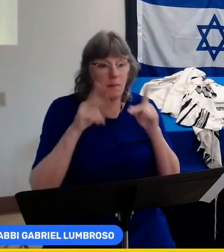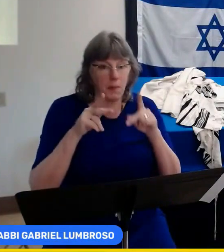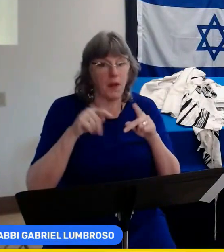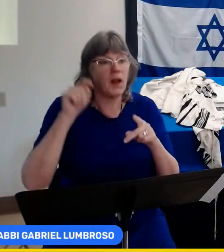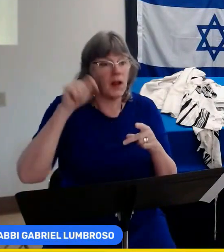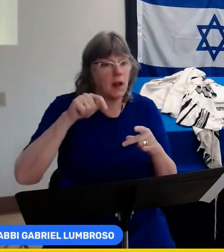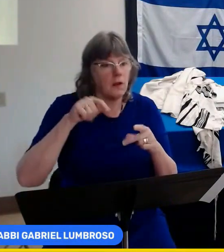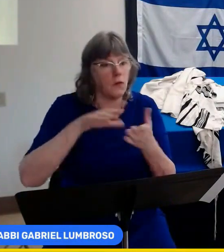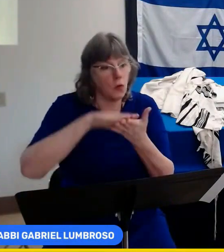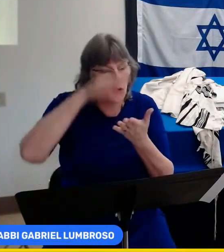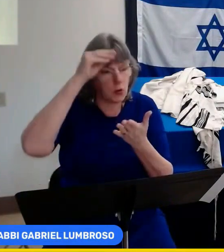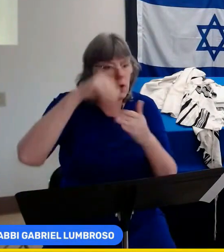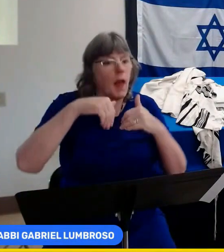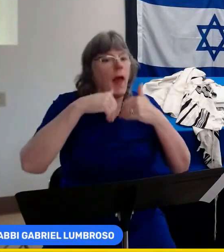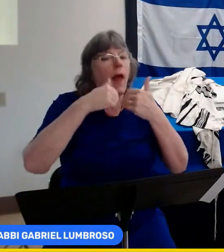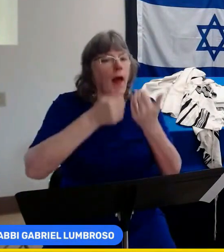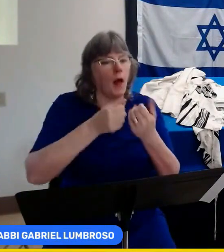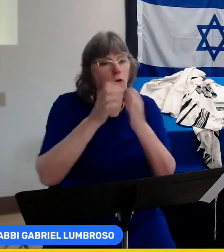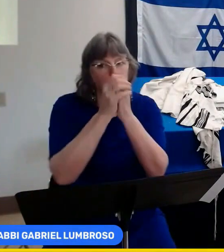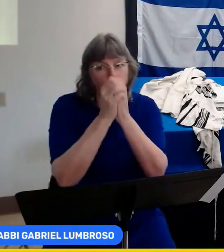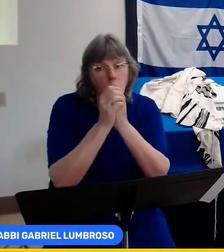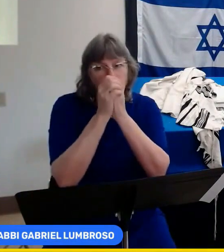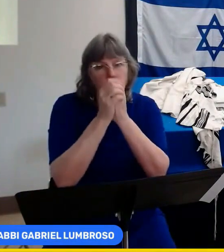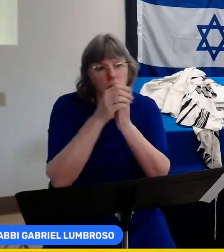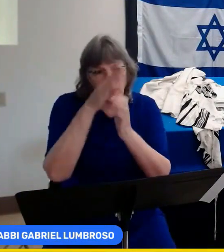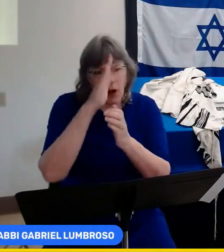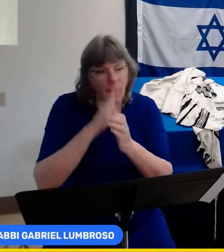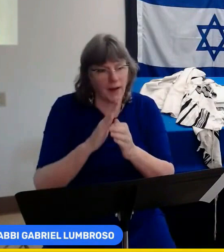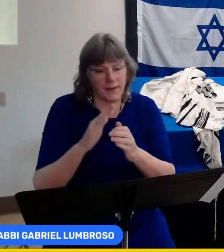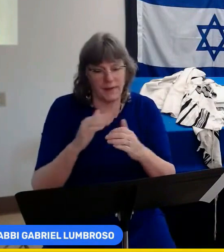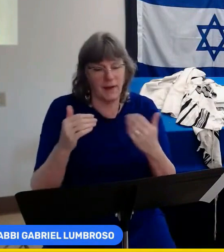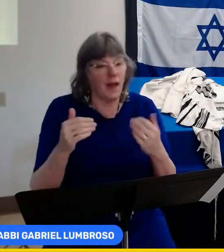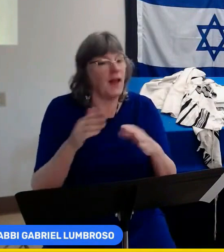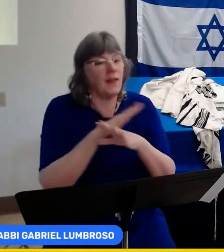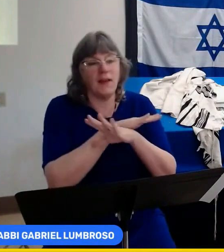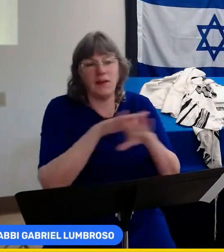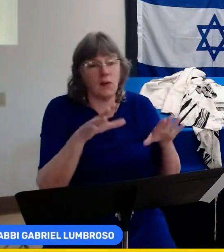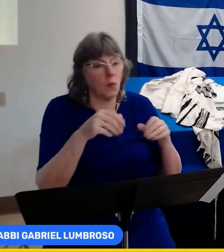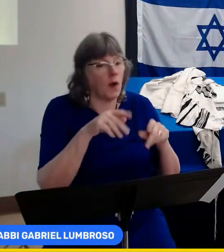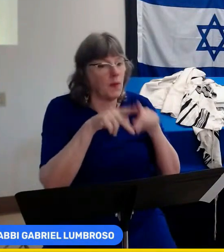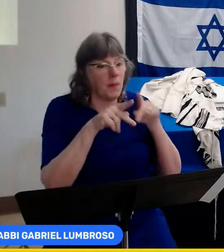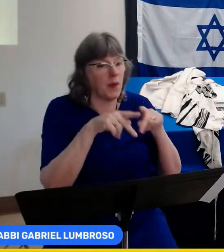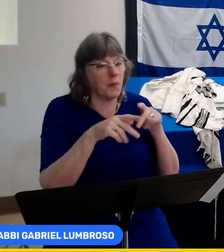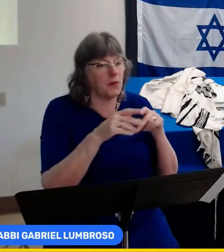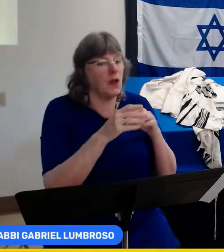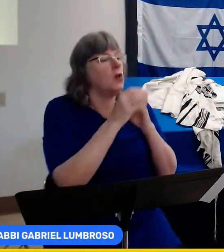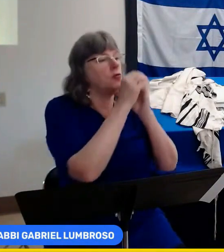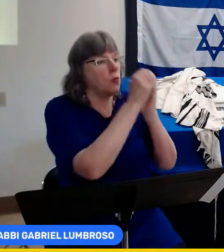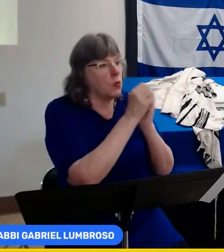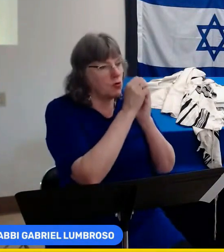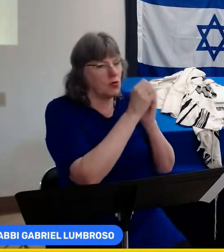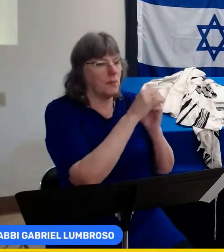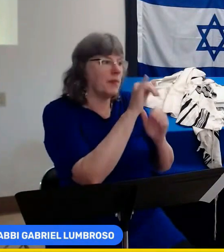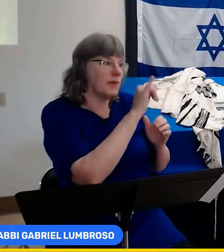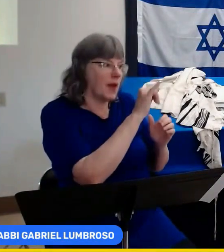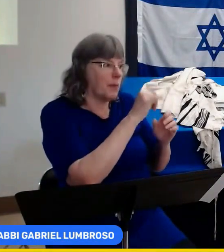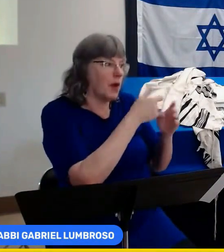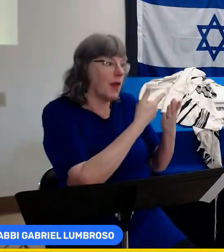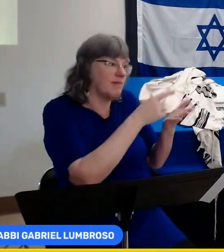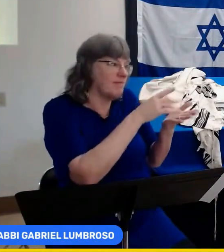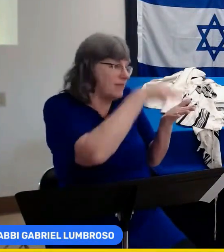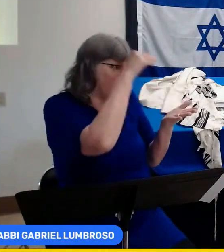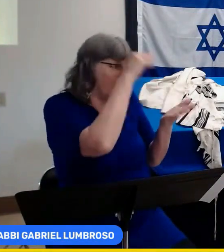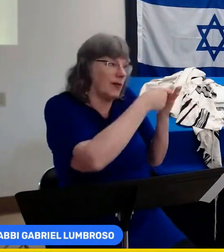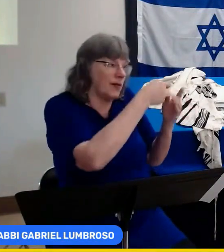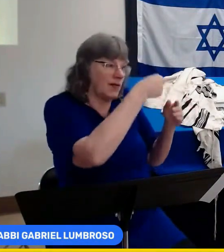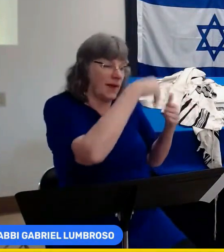Hashem, who delivered them. He didn't want the style of Egyptian worship. They couldn't use the form of worship they had learned in